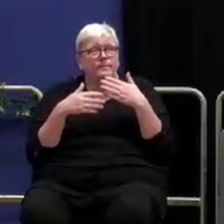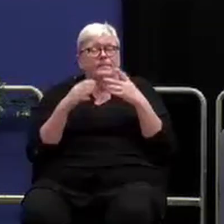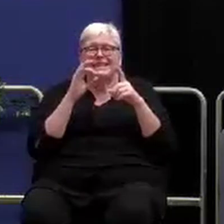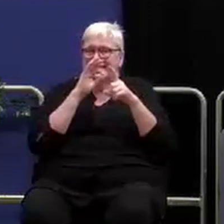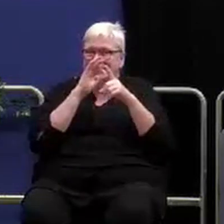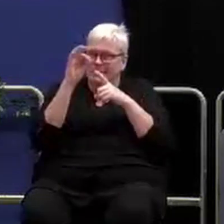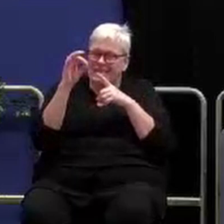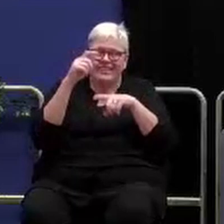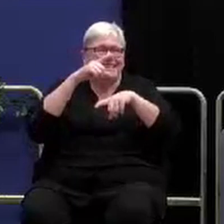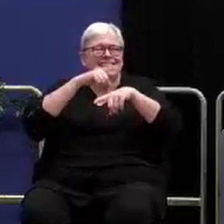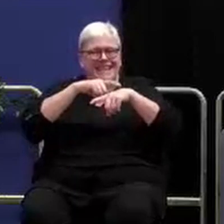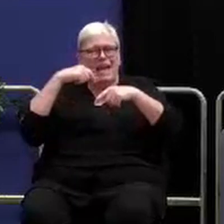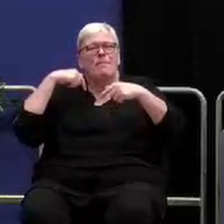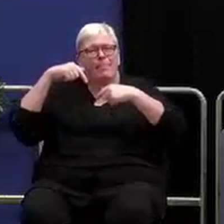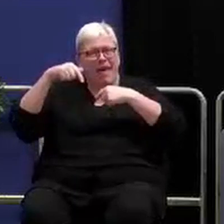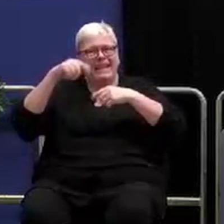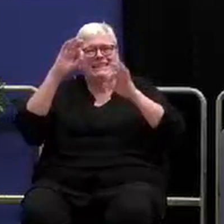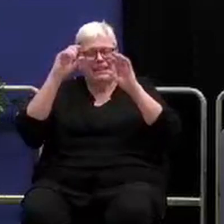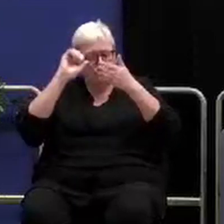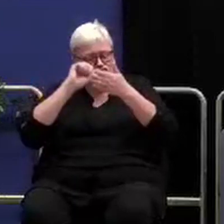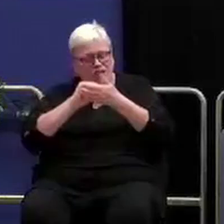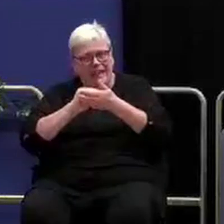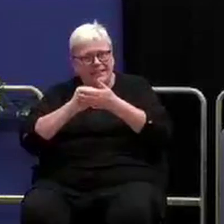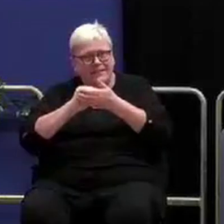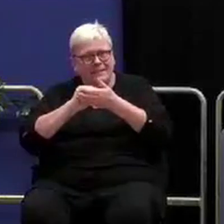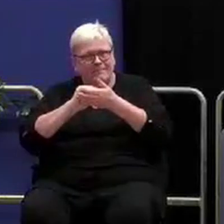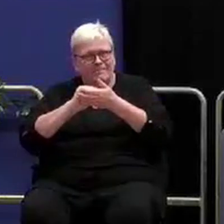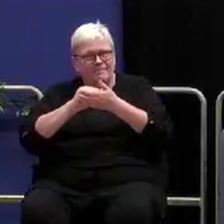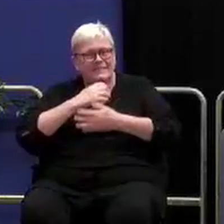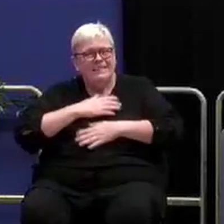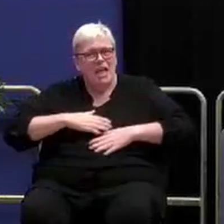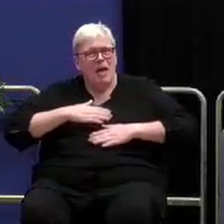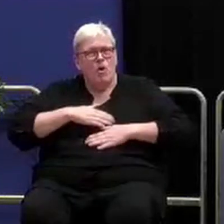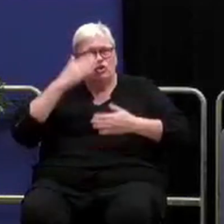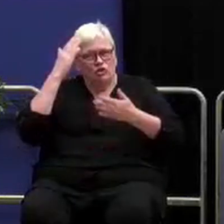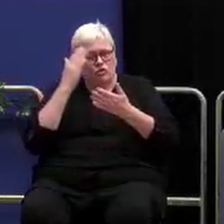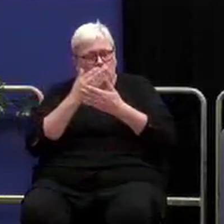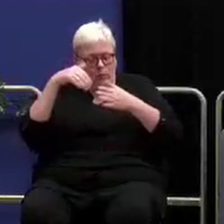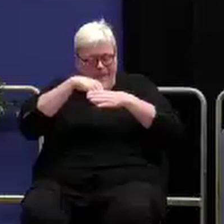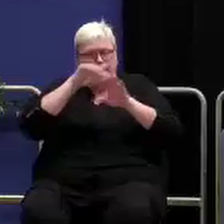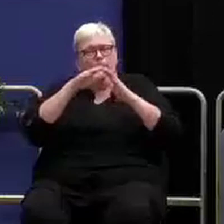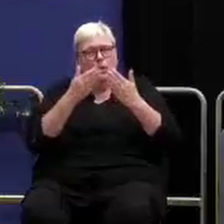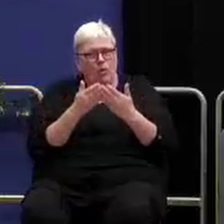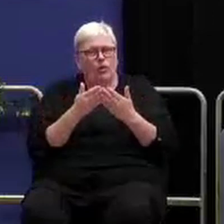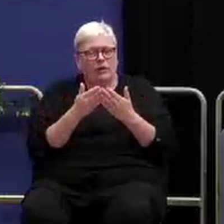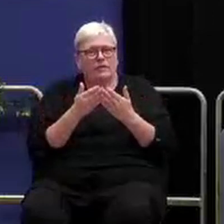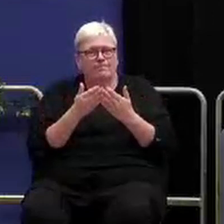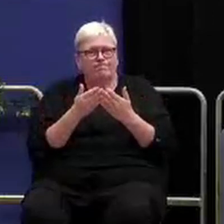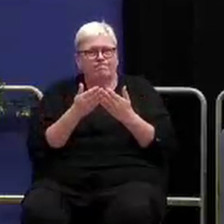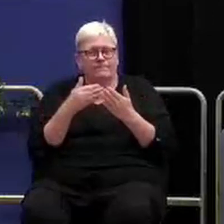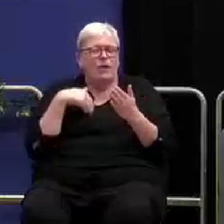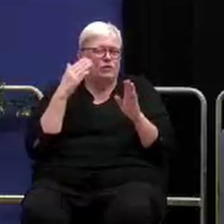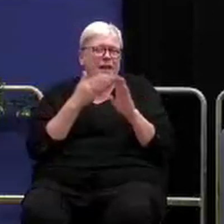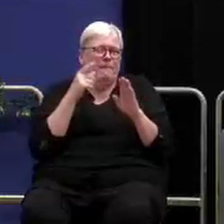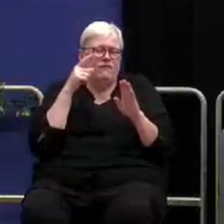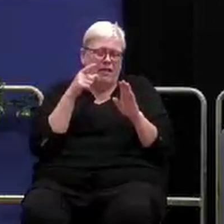specific timeline exactly right was to have an emotional truth in the book, and that's what I was aiming for.